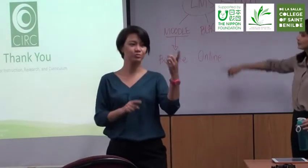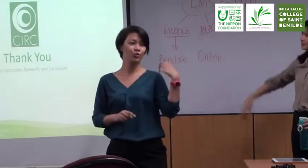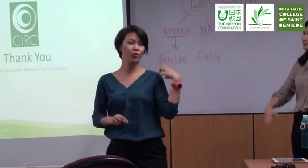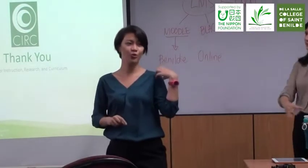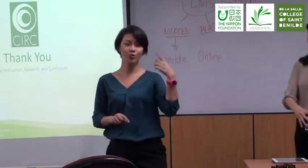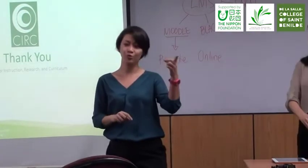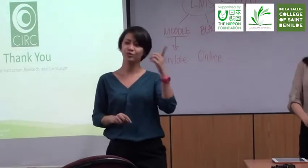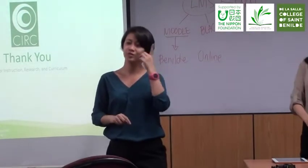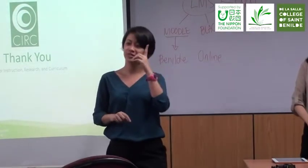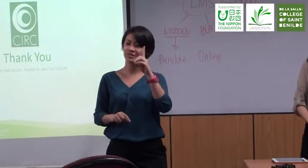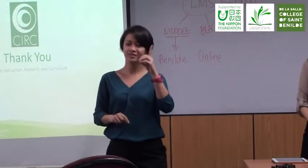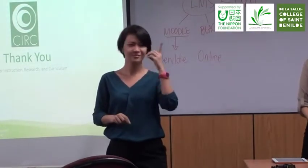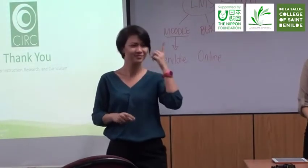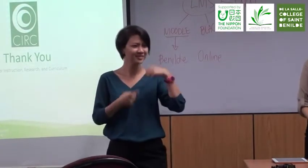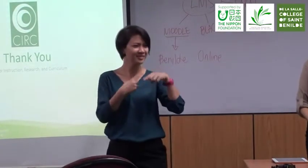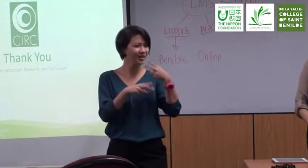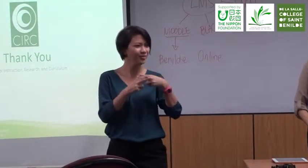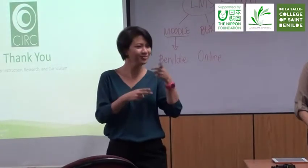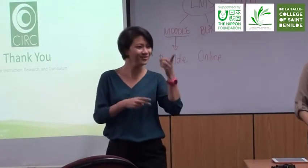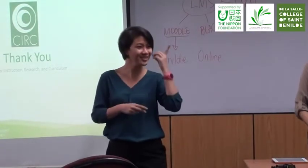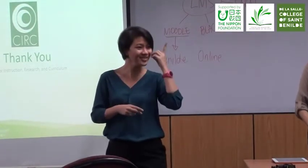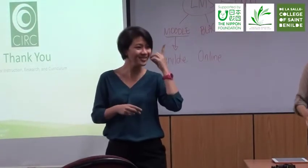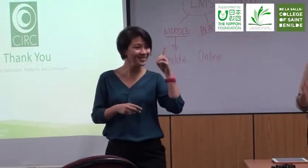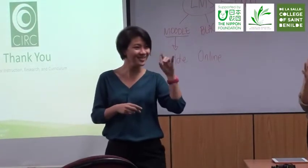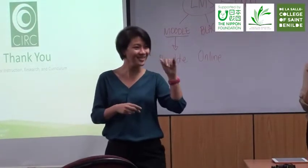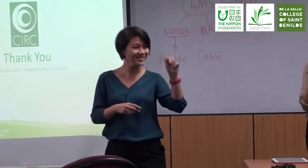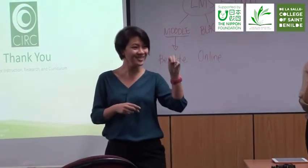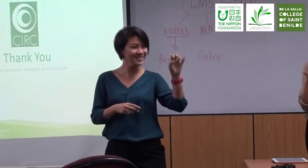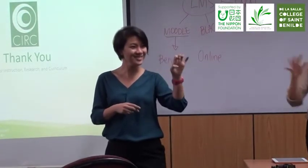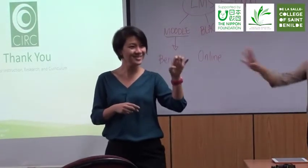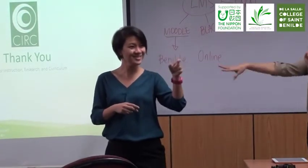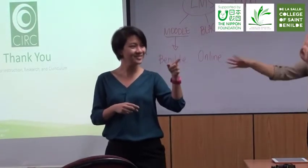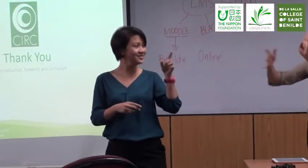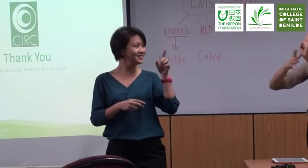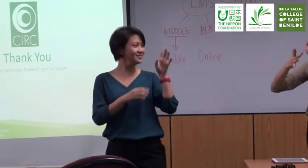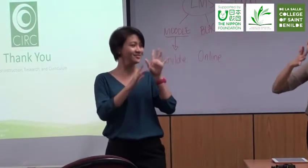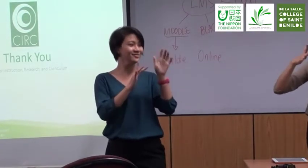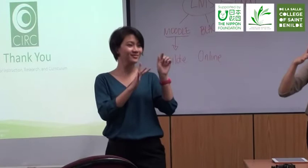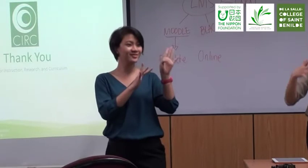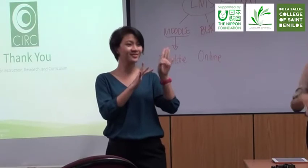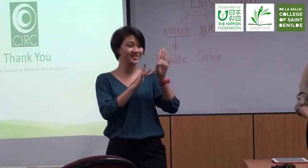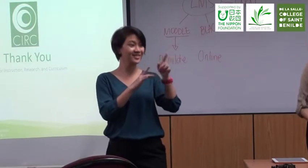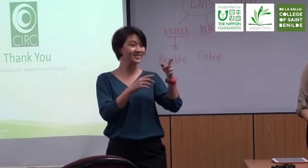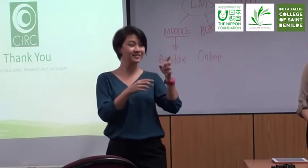another platform, MOODLE, that I asked, what's your sign again? Diane.